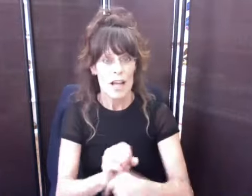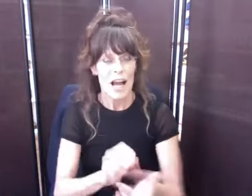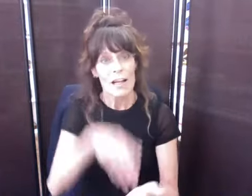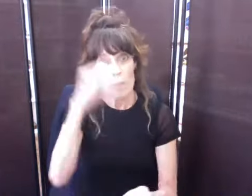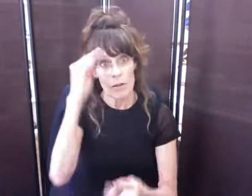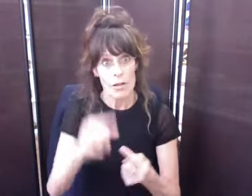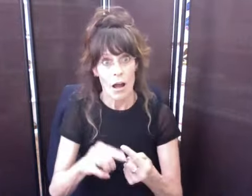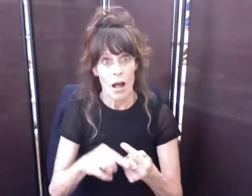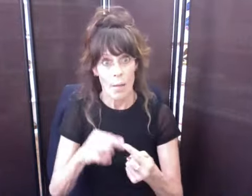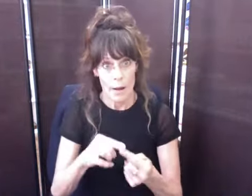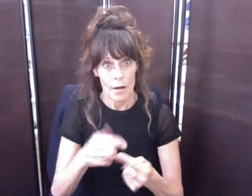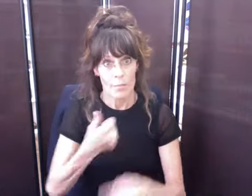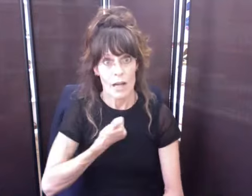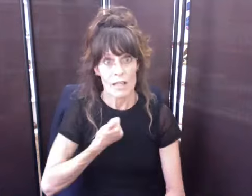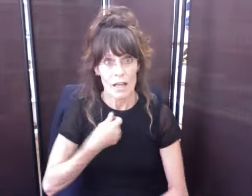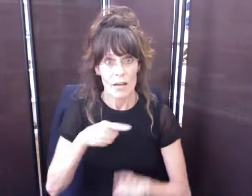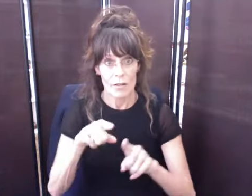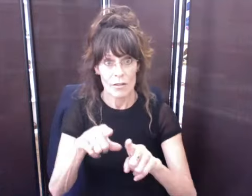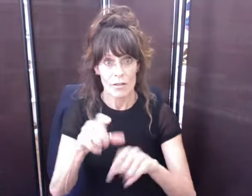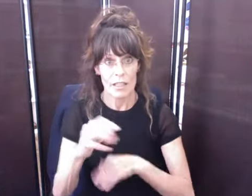10. Some things I just couldn't see.